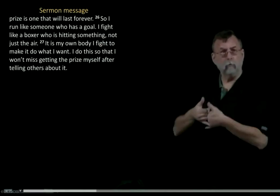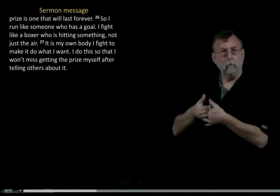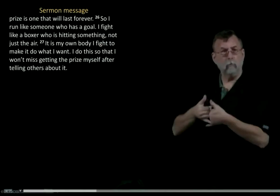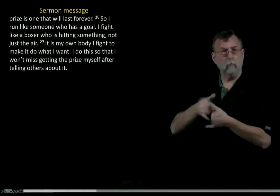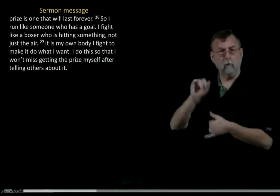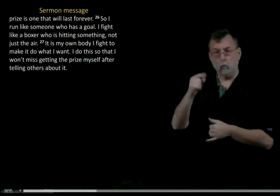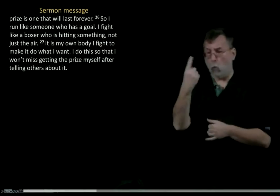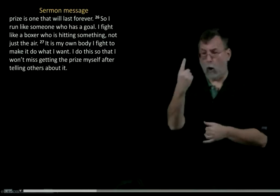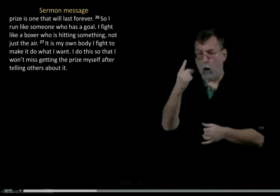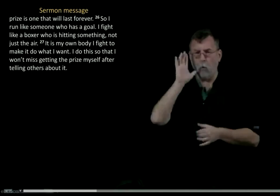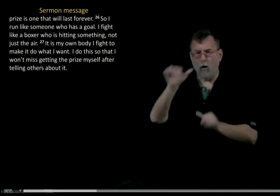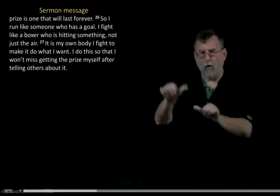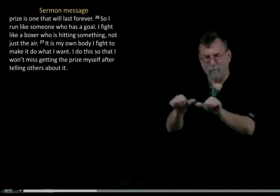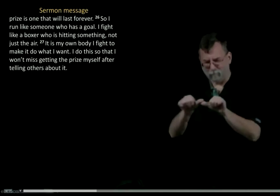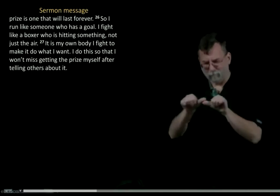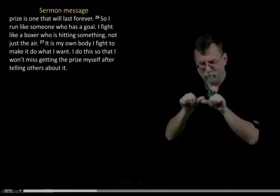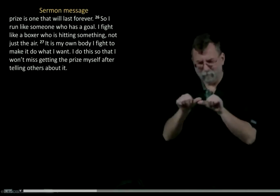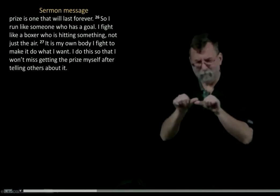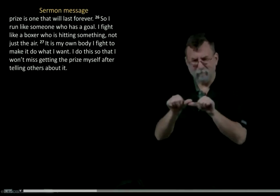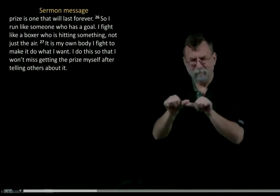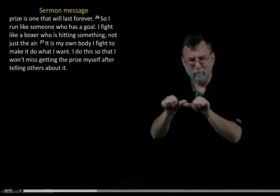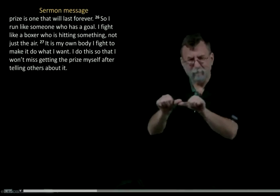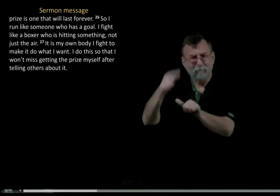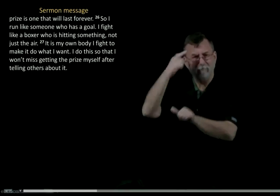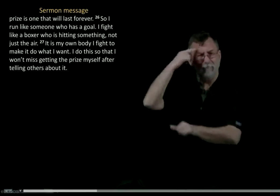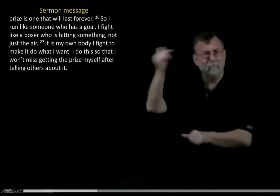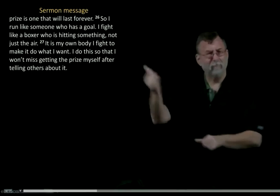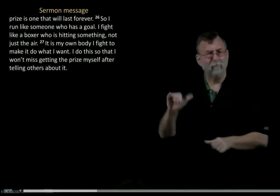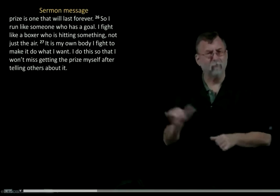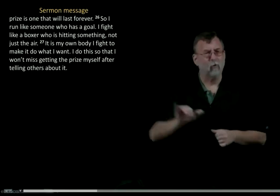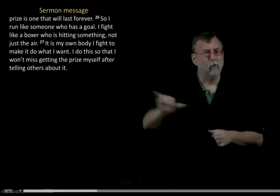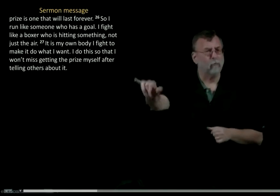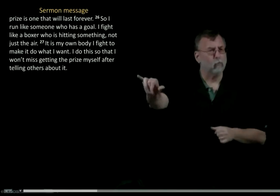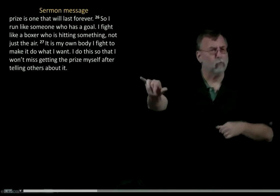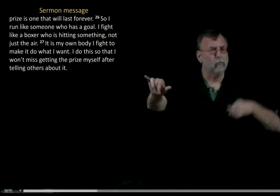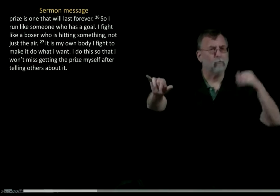But our prize is one that will last forever.